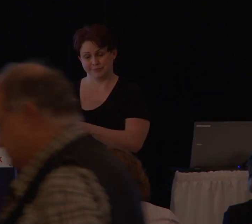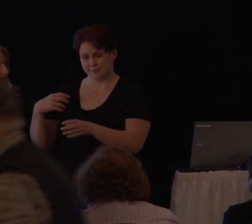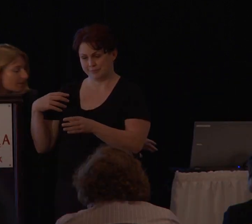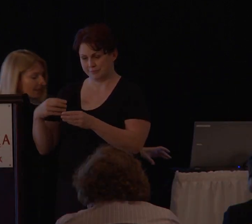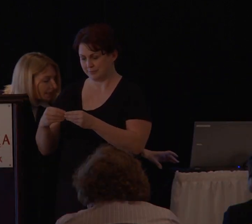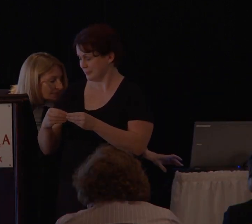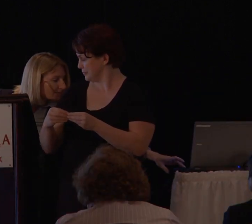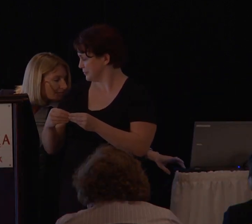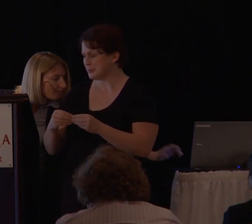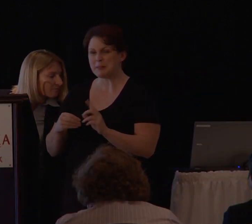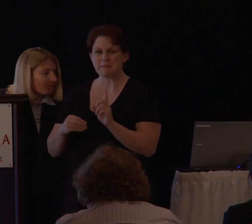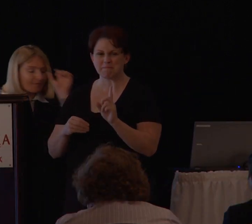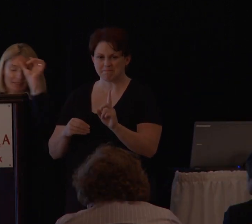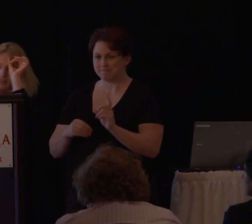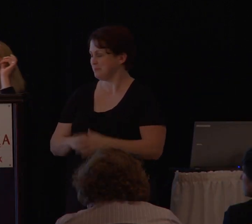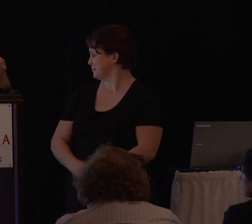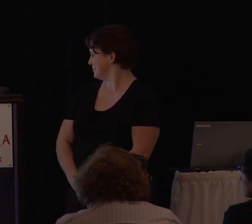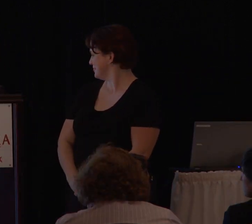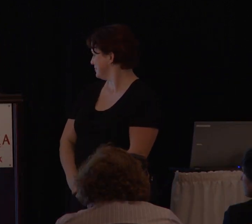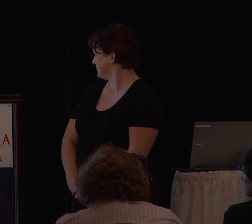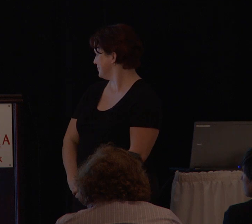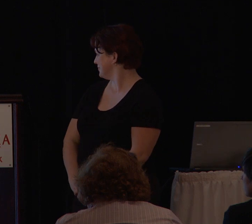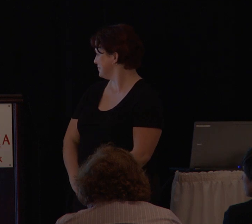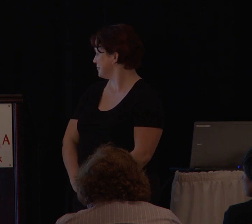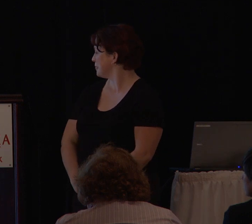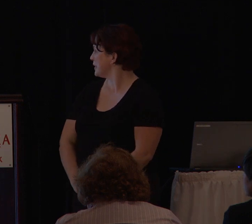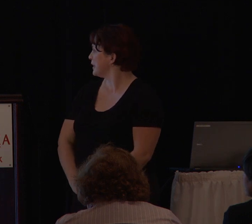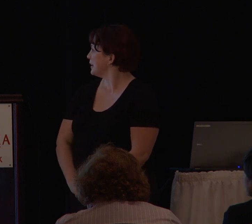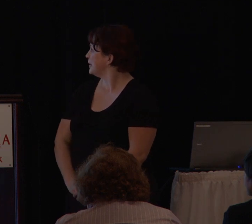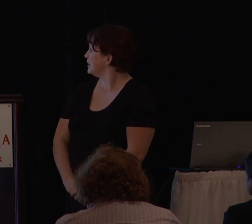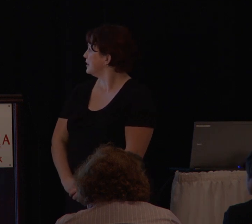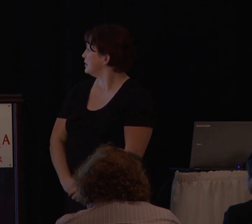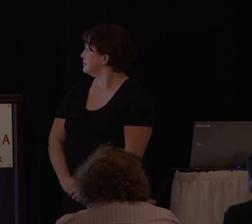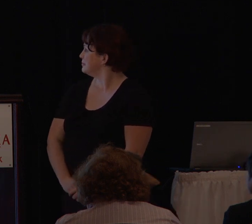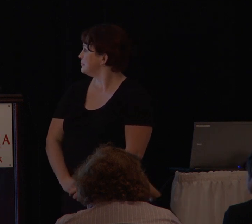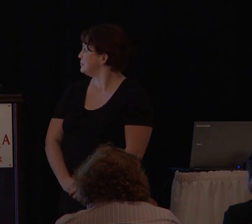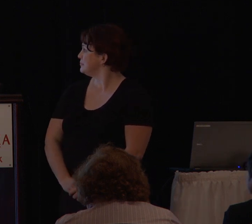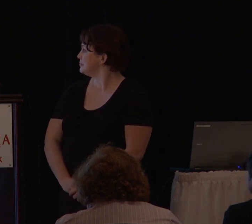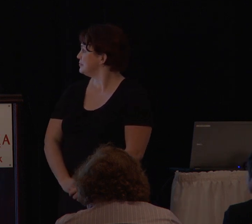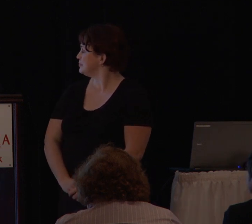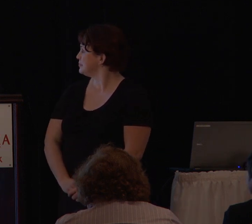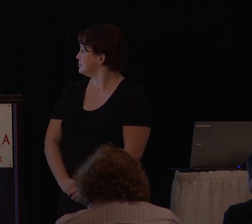I'll just get right to our research questions for the sake of time.